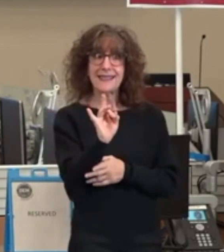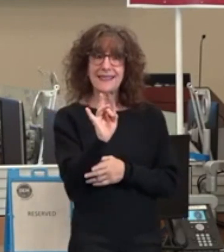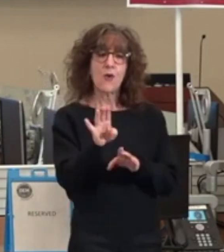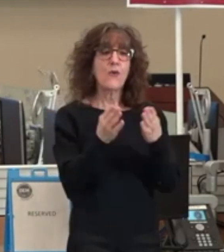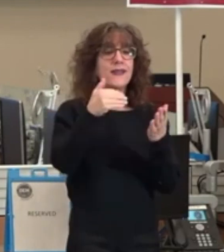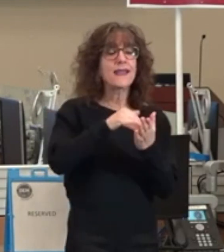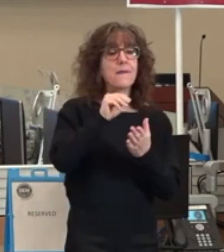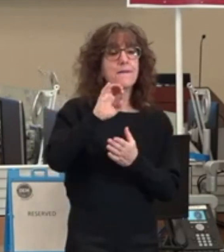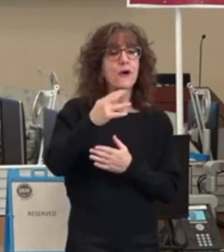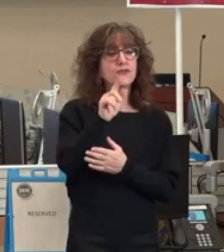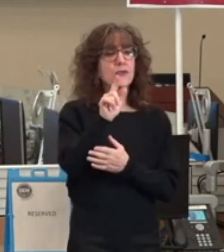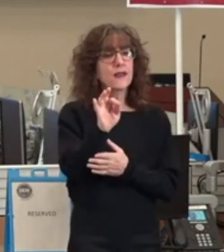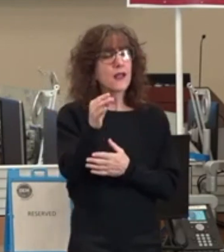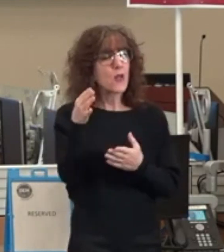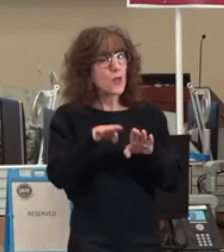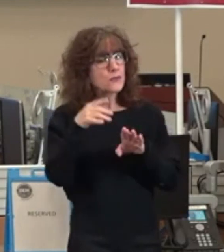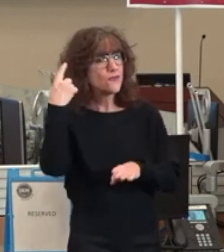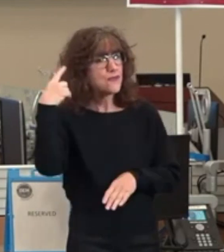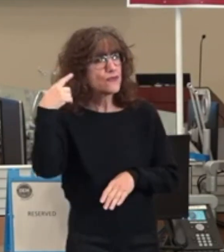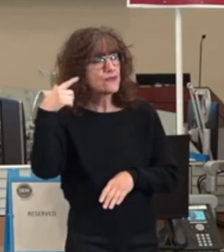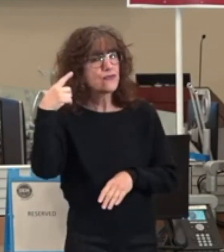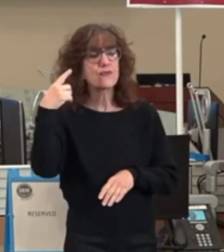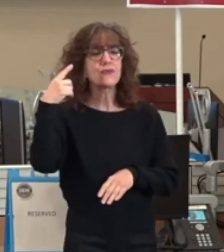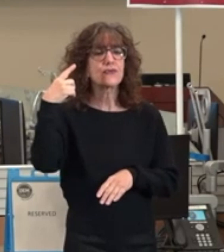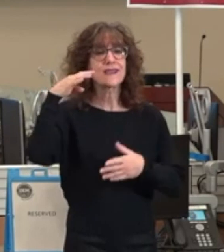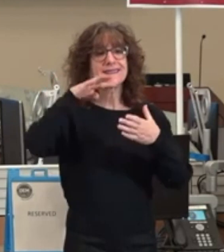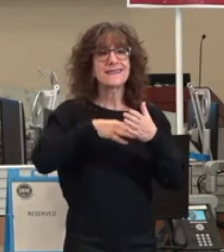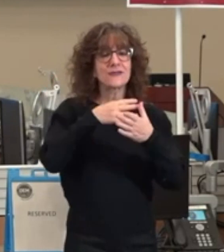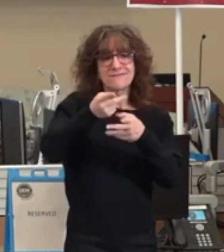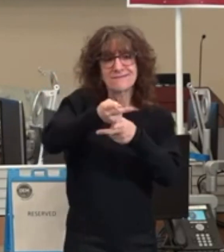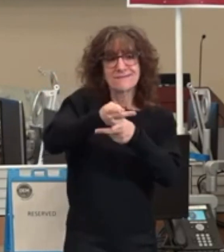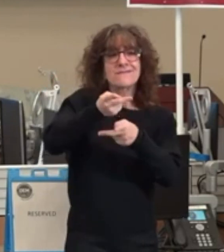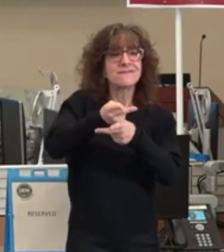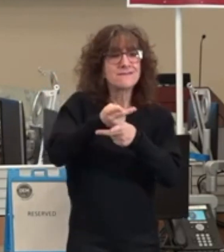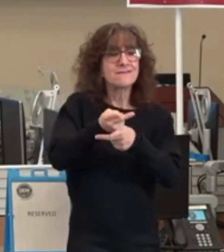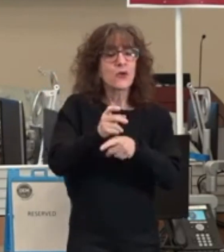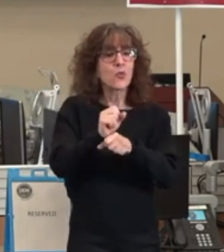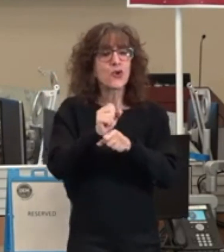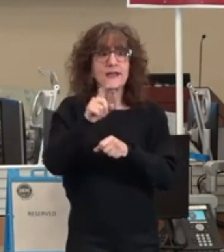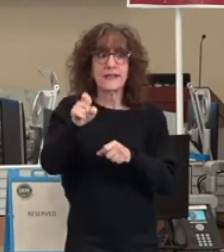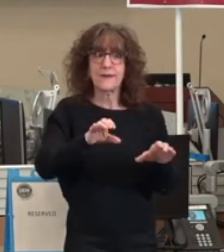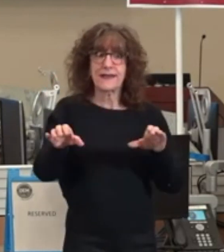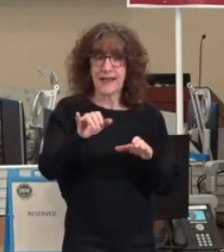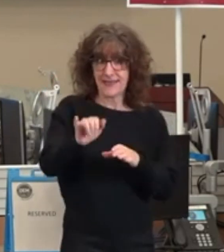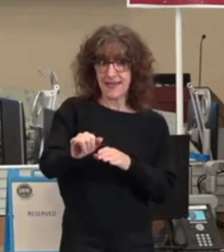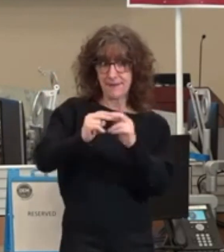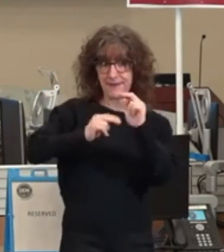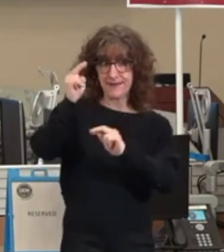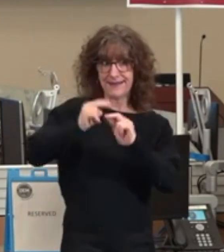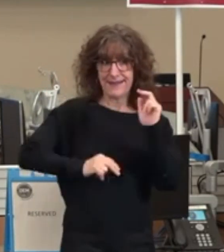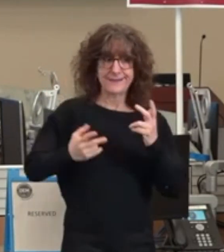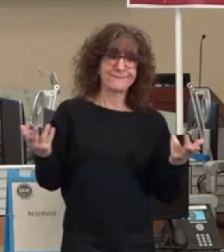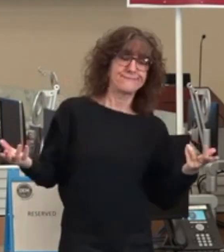reopen on March 29th. We're closing it due to scheduled maintenance work that needed to be done at that facility. This is